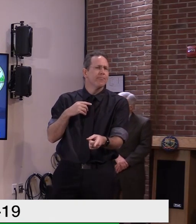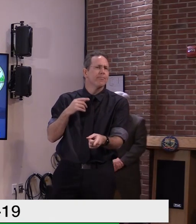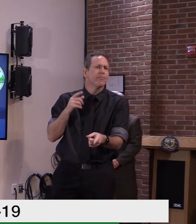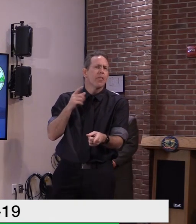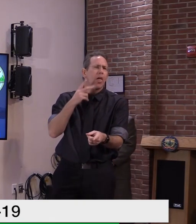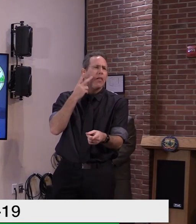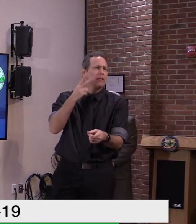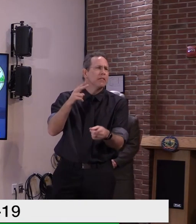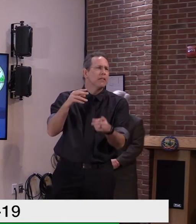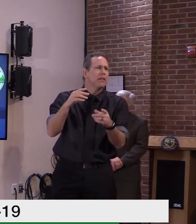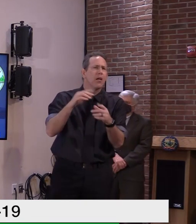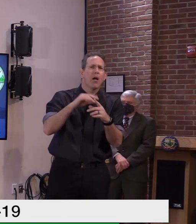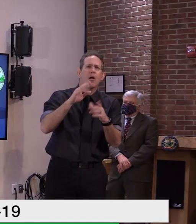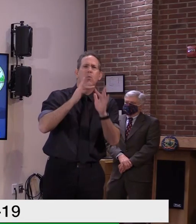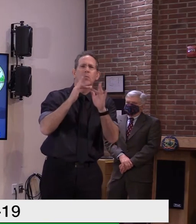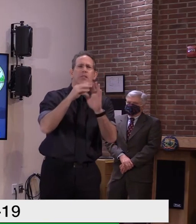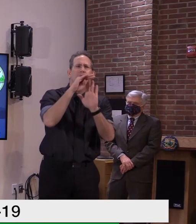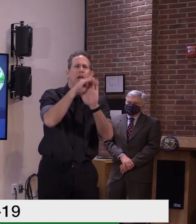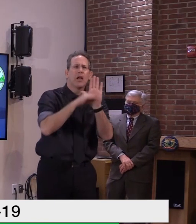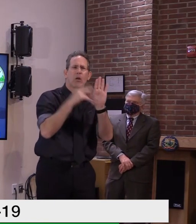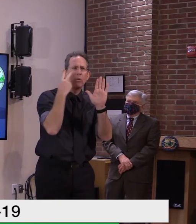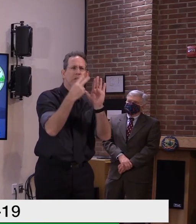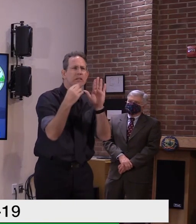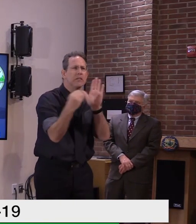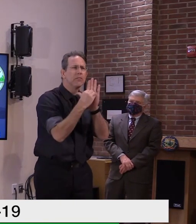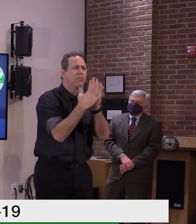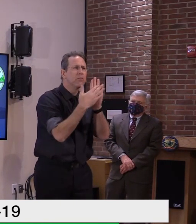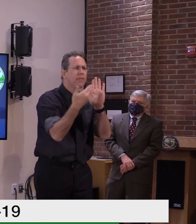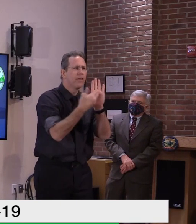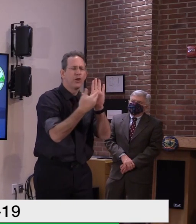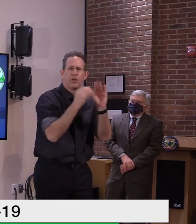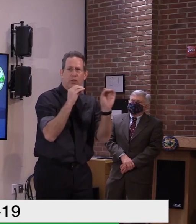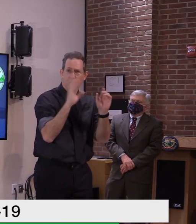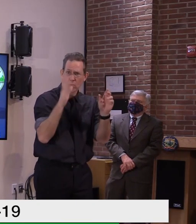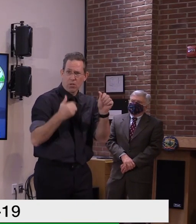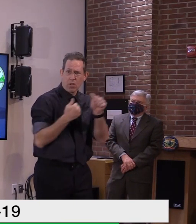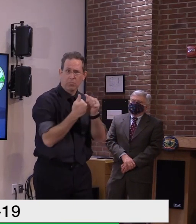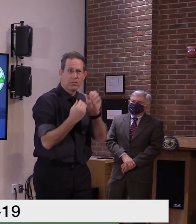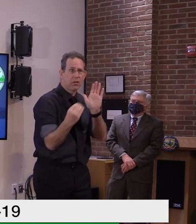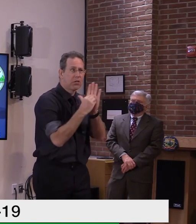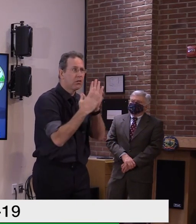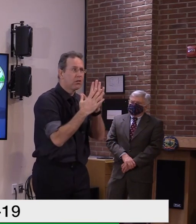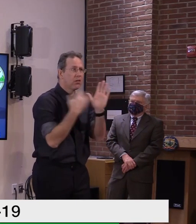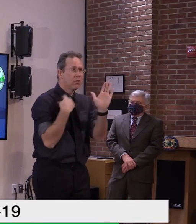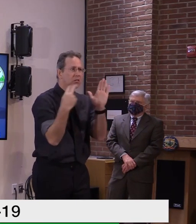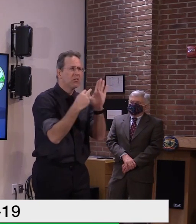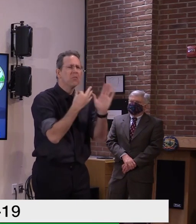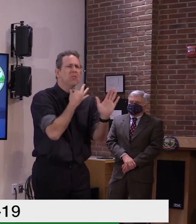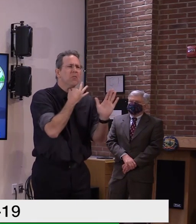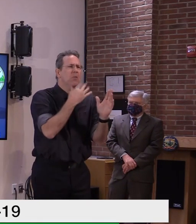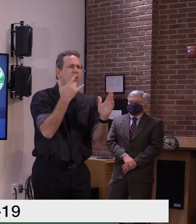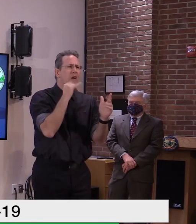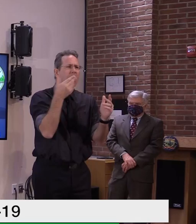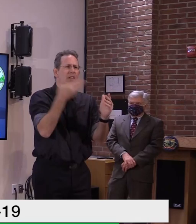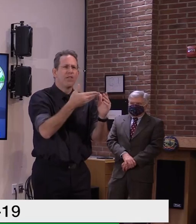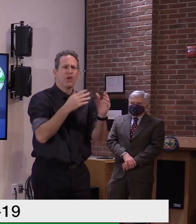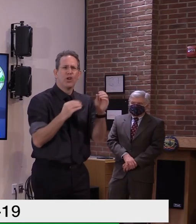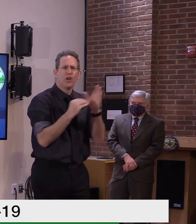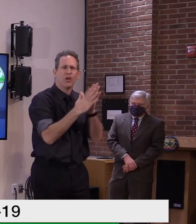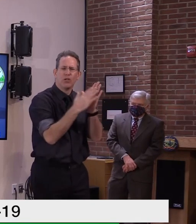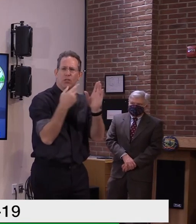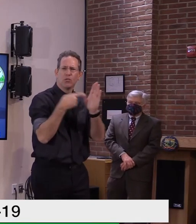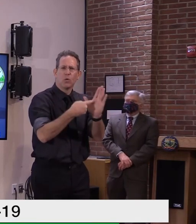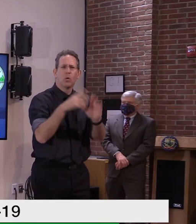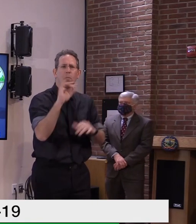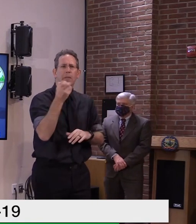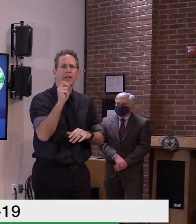simply hadn't gotten there, or if there was any question to answer there, but that's it. Again, we just learned about this last night, so